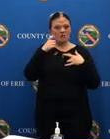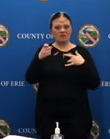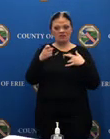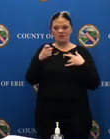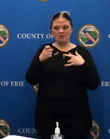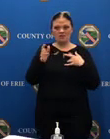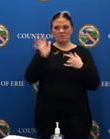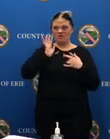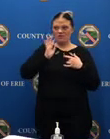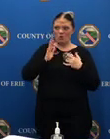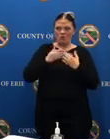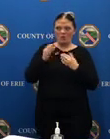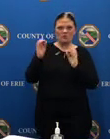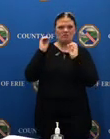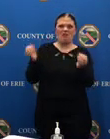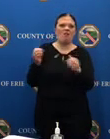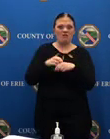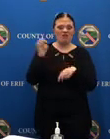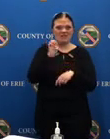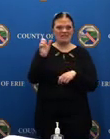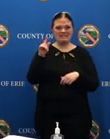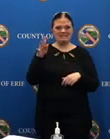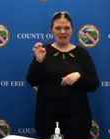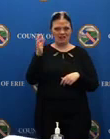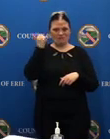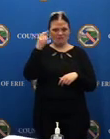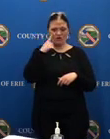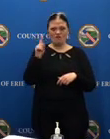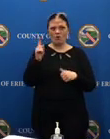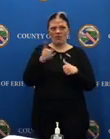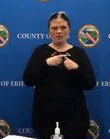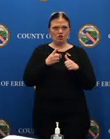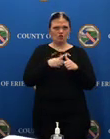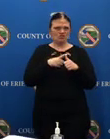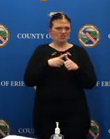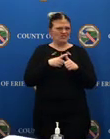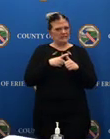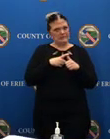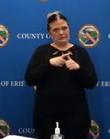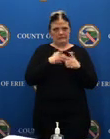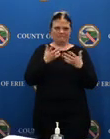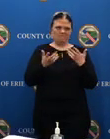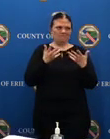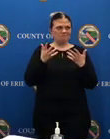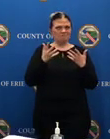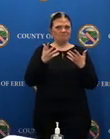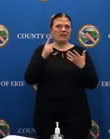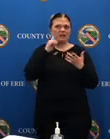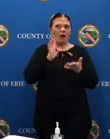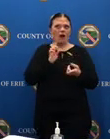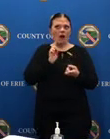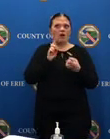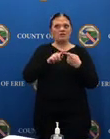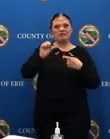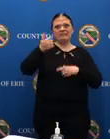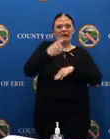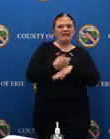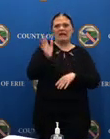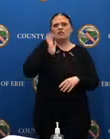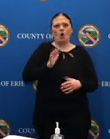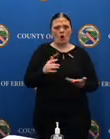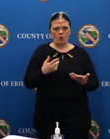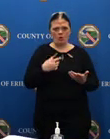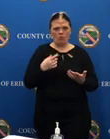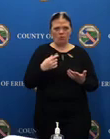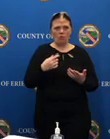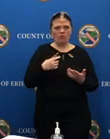no positive cases in the east side of Buffalo for almost the first, up until 10 days ago. I don't even know, it seems